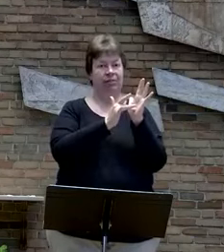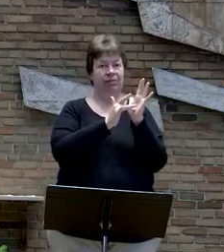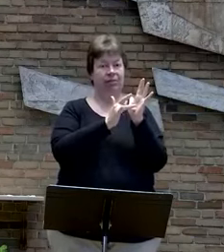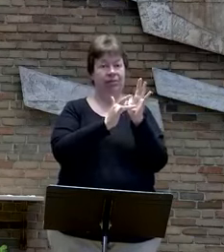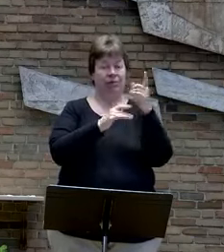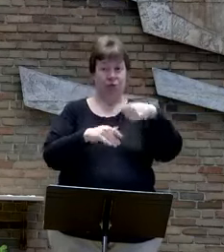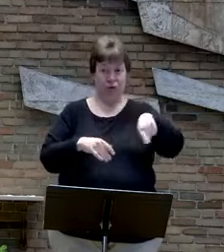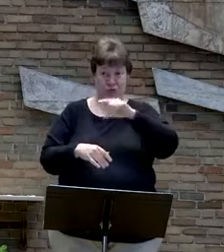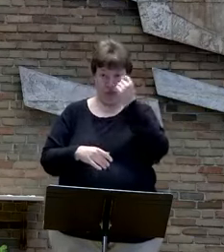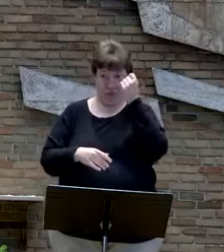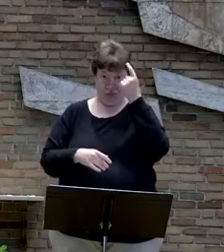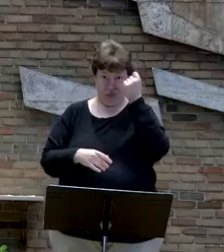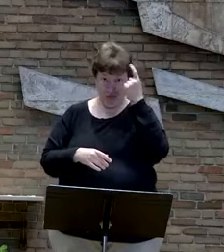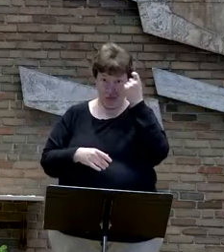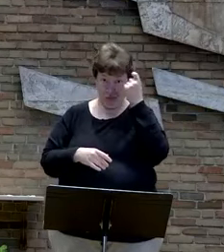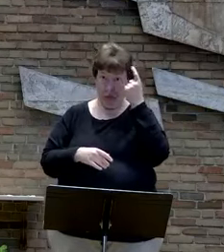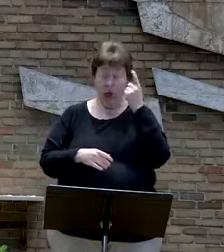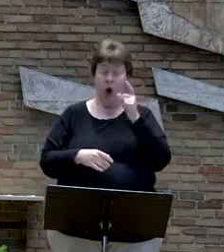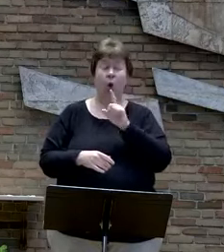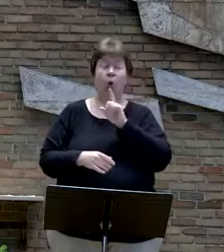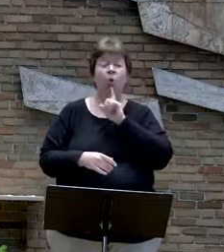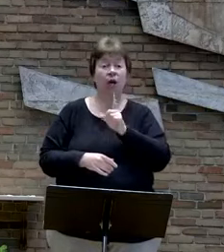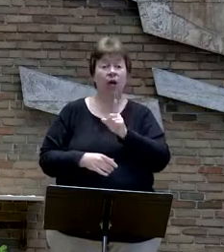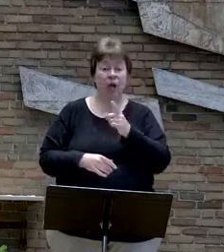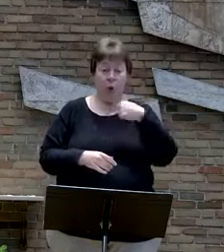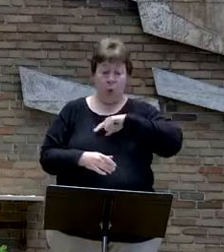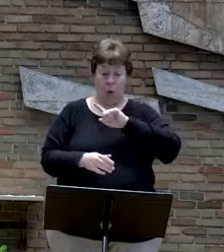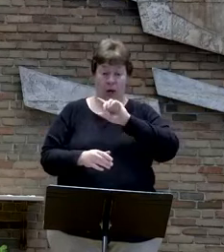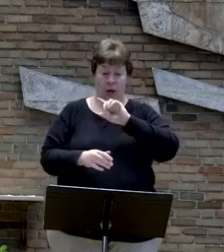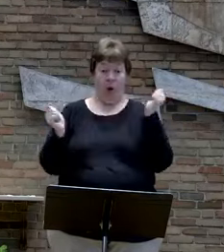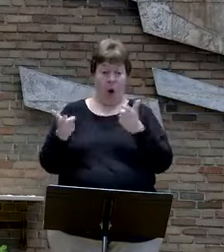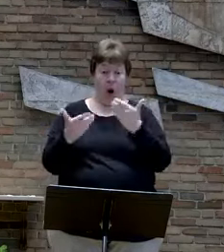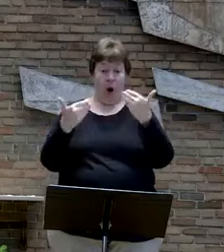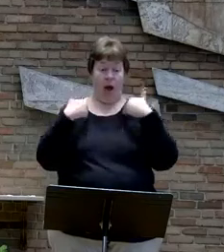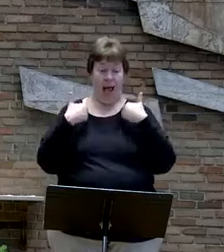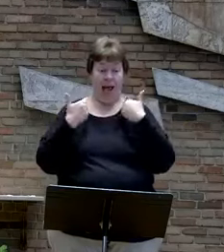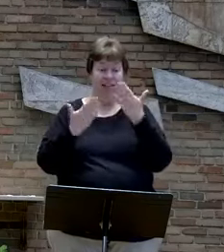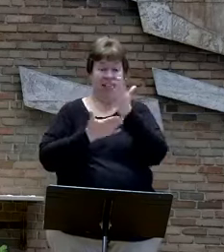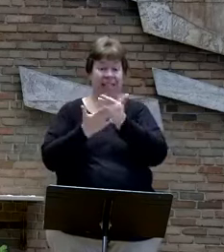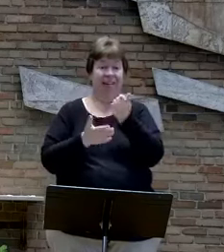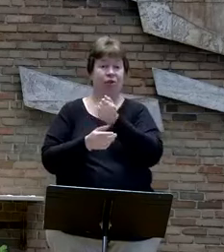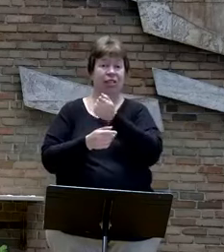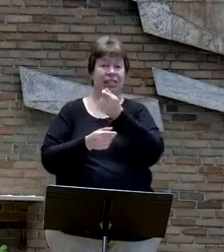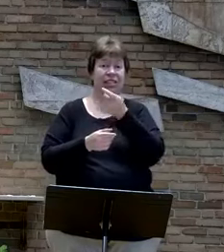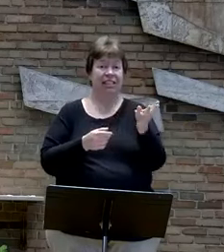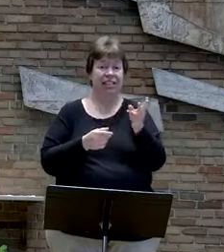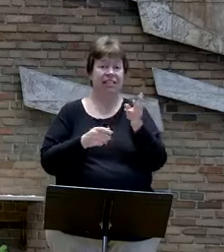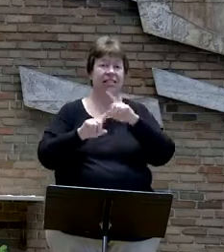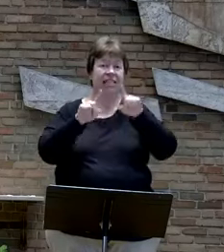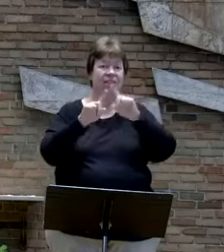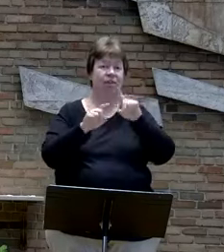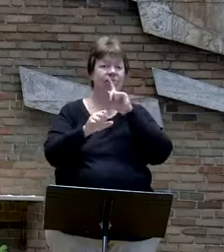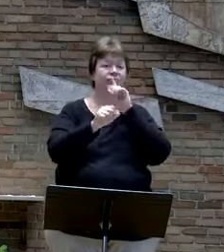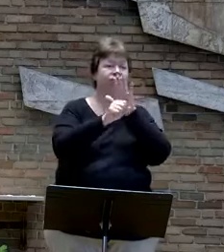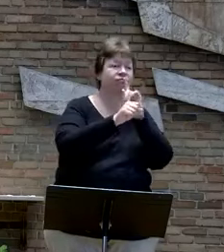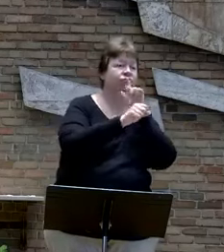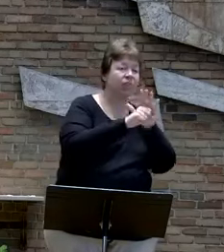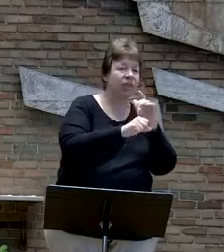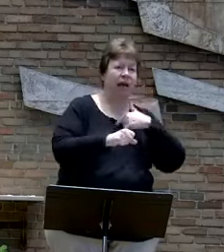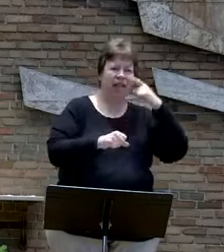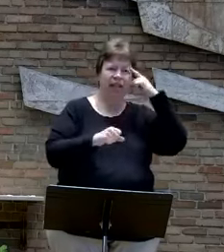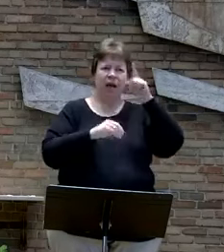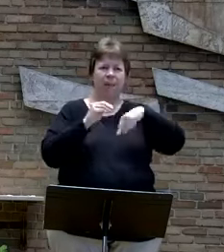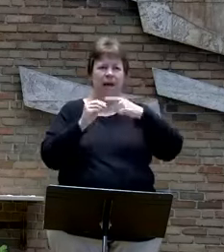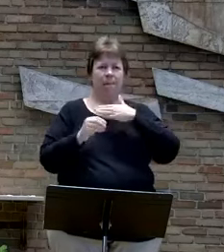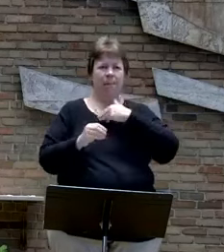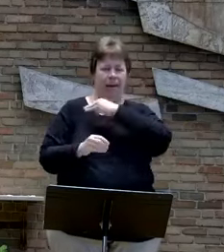You see, the reality is that we all have several different loyalties. When I think about my membership to different